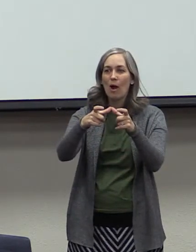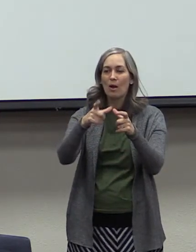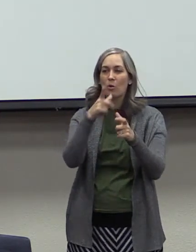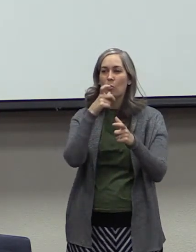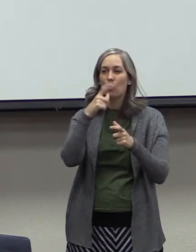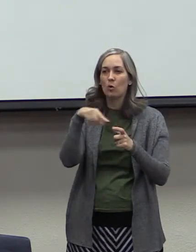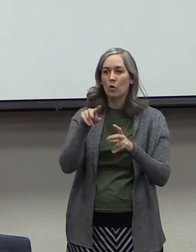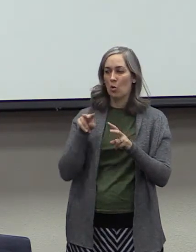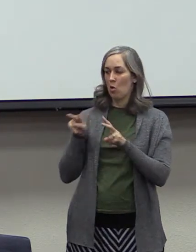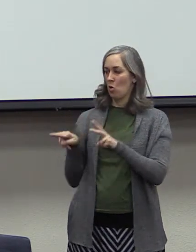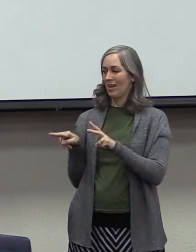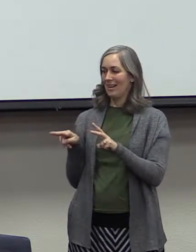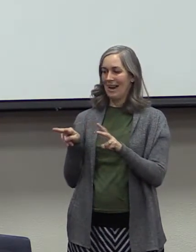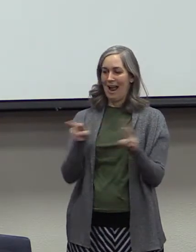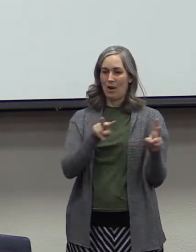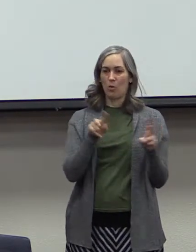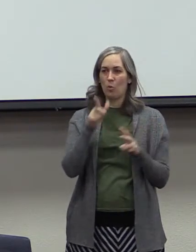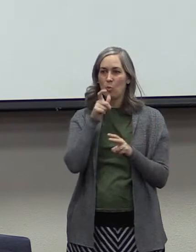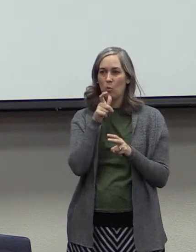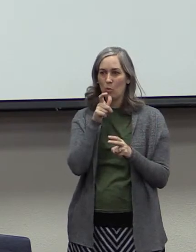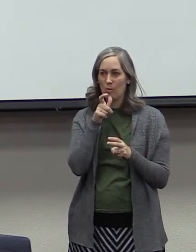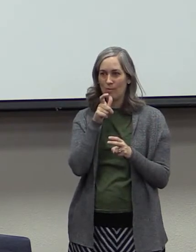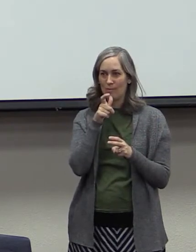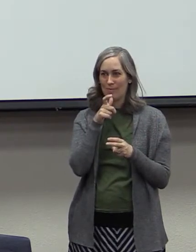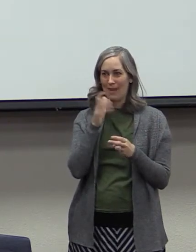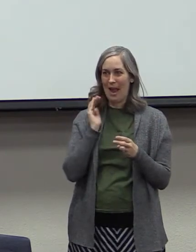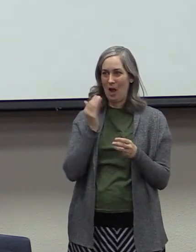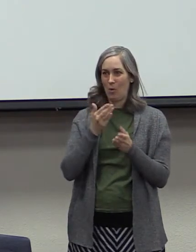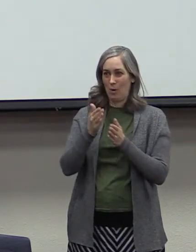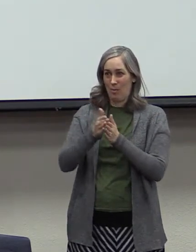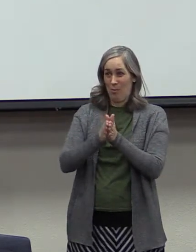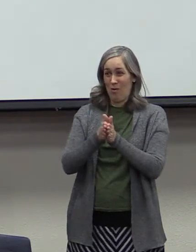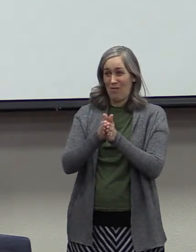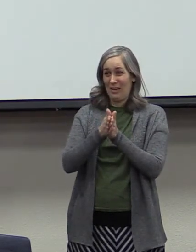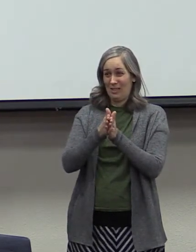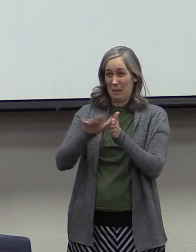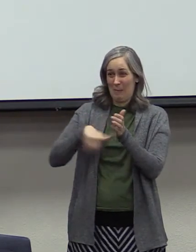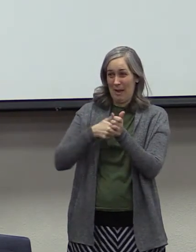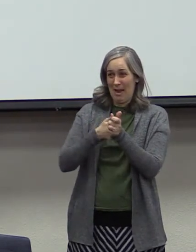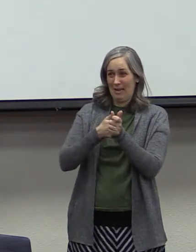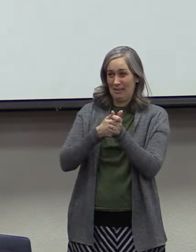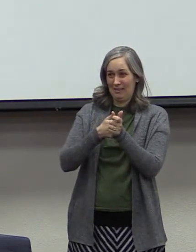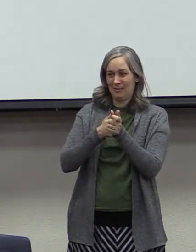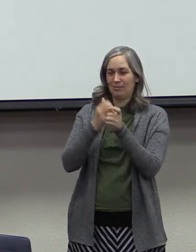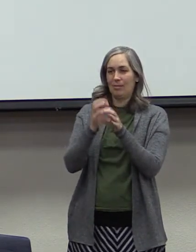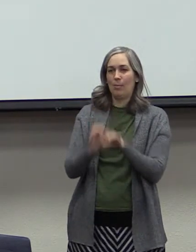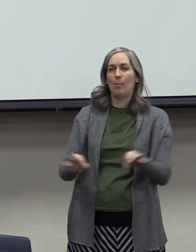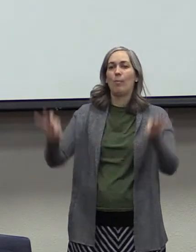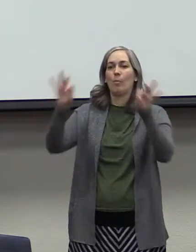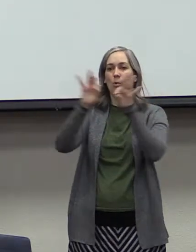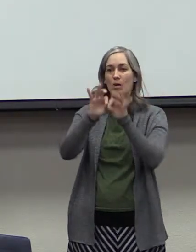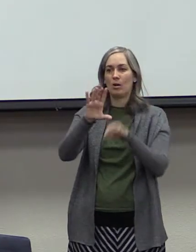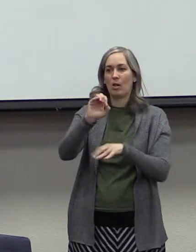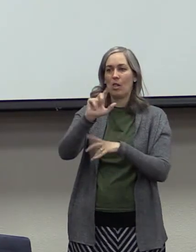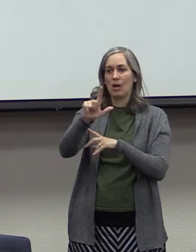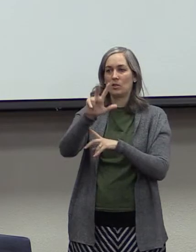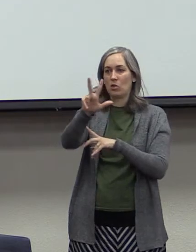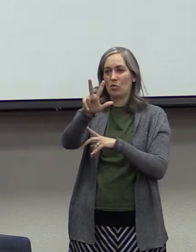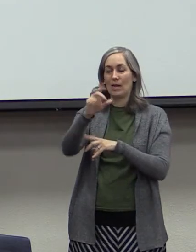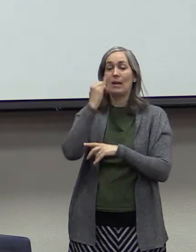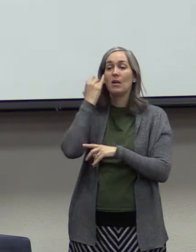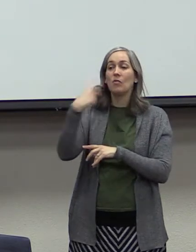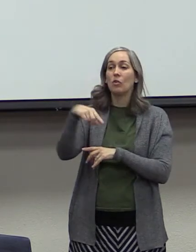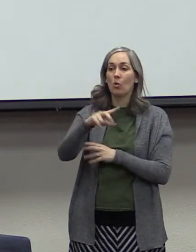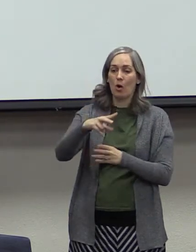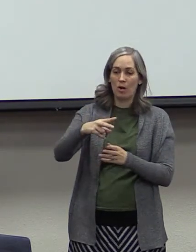is such an important factor. Colossians 3, if you've been raised with Christ, seek the things that are above,